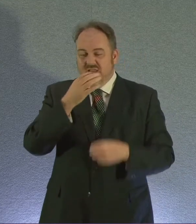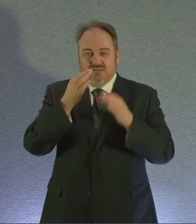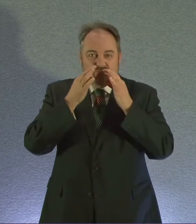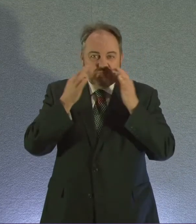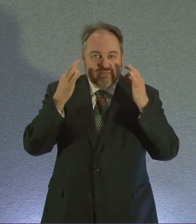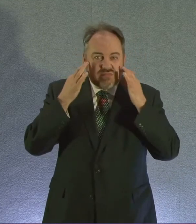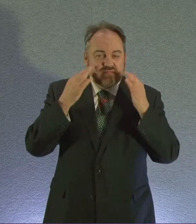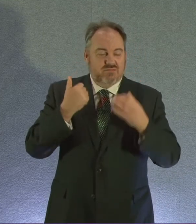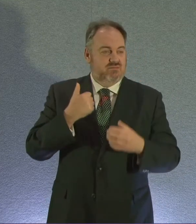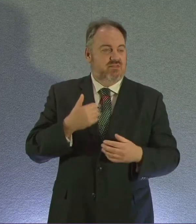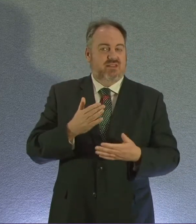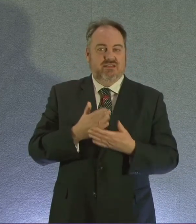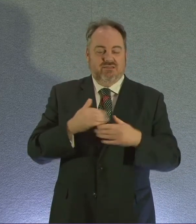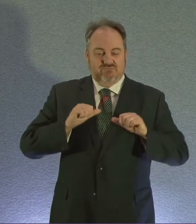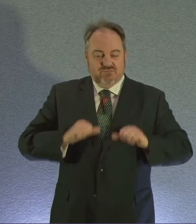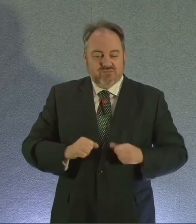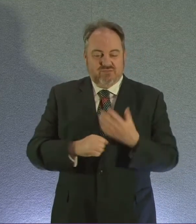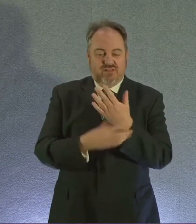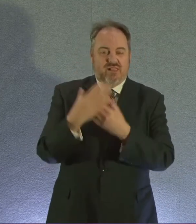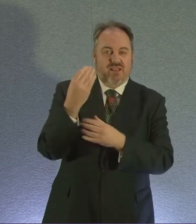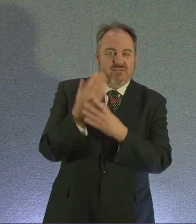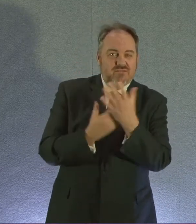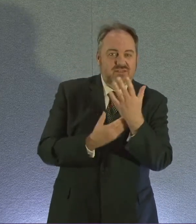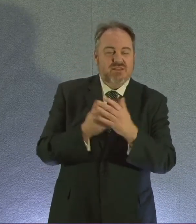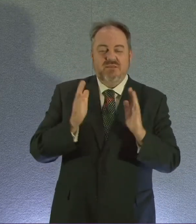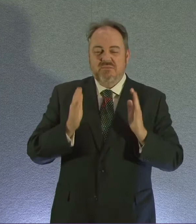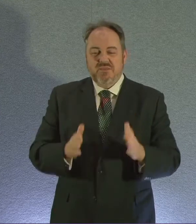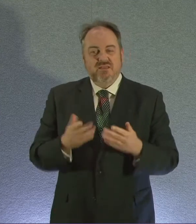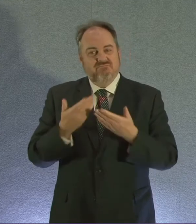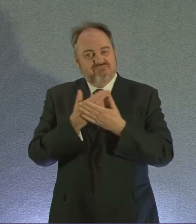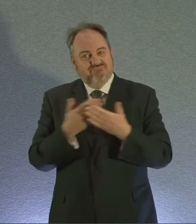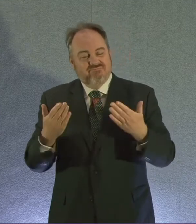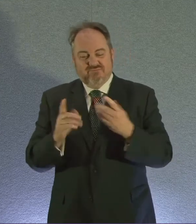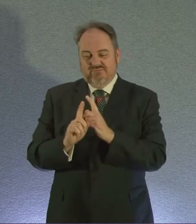distancing, and they need to be able to